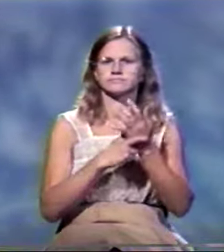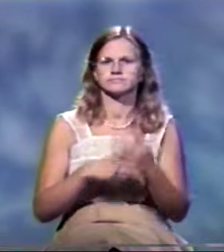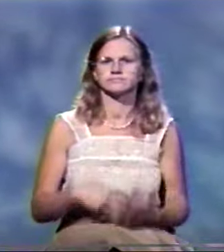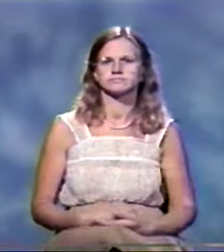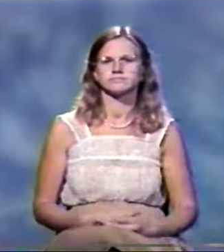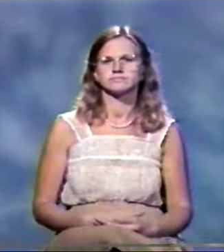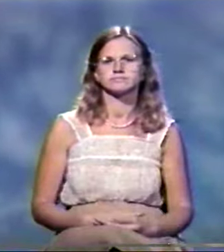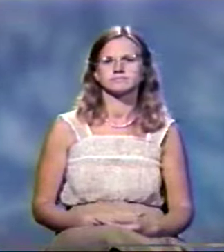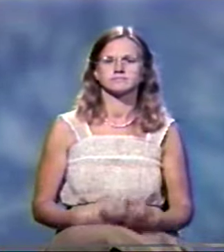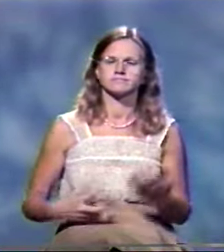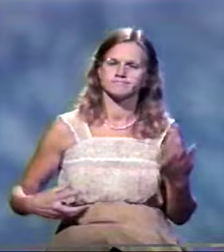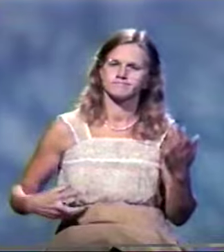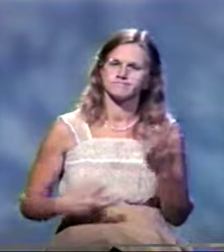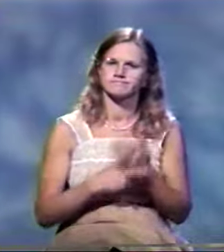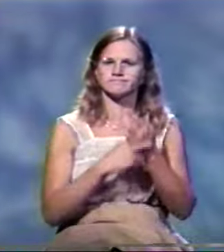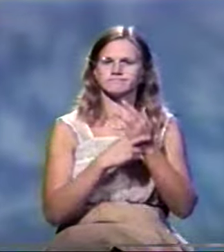To get a ticket.